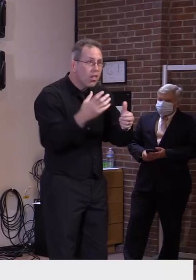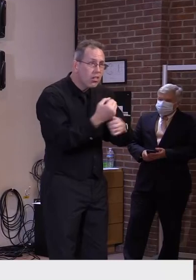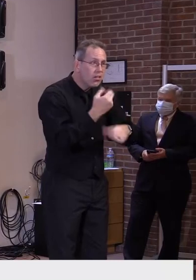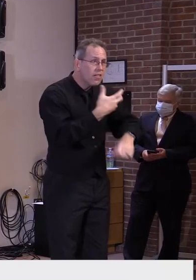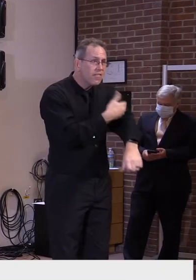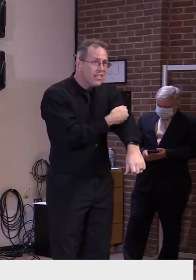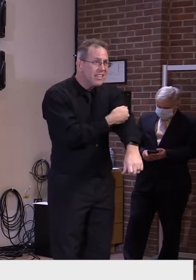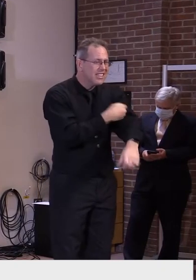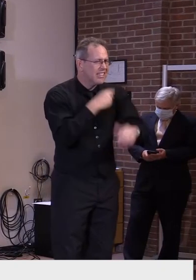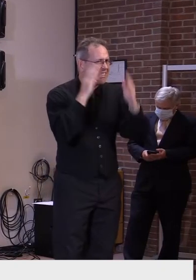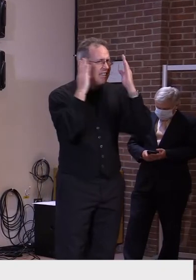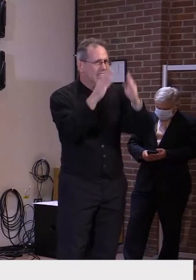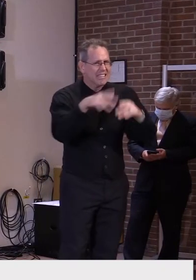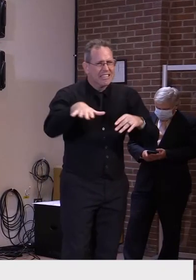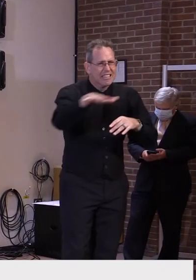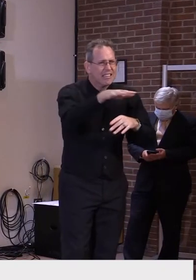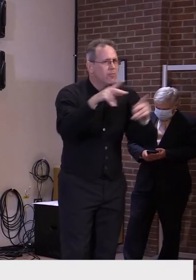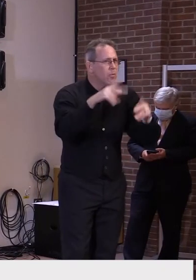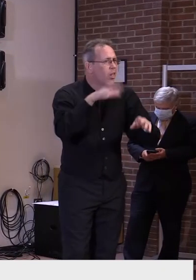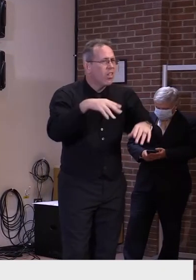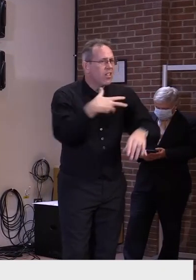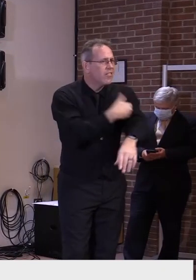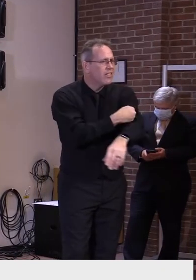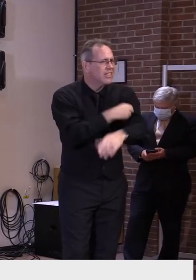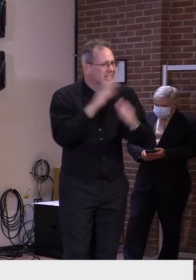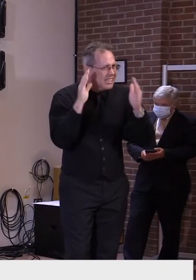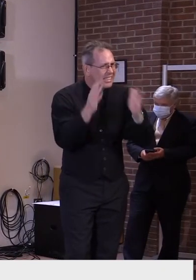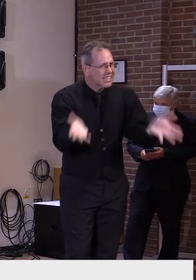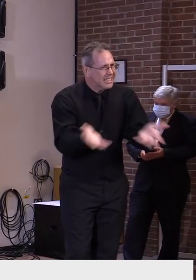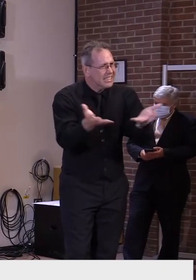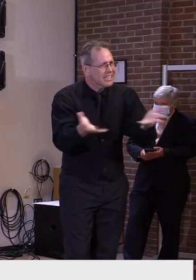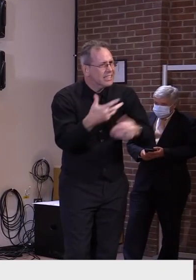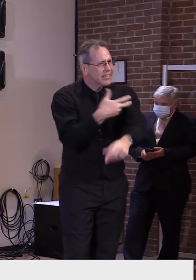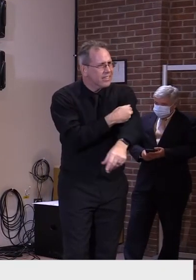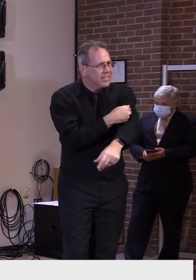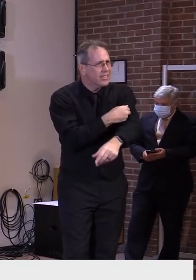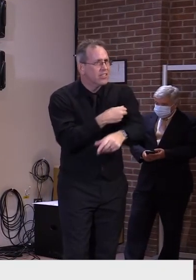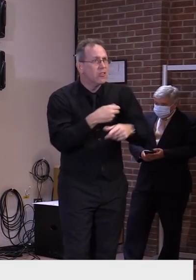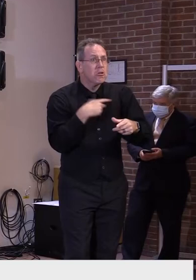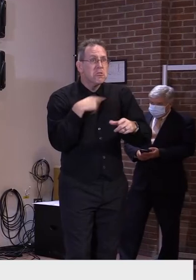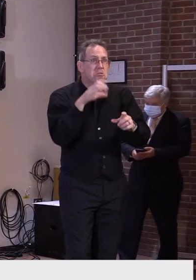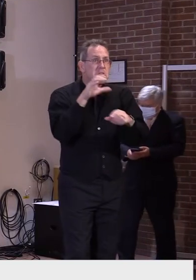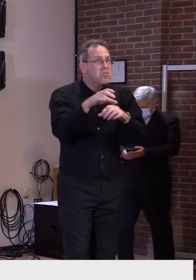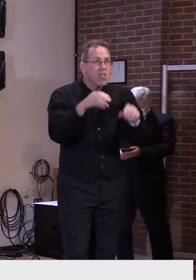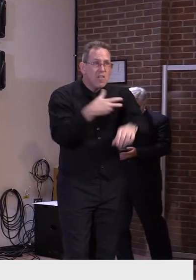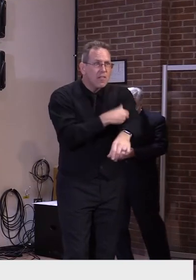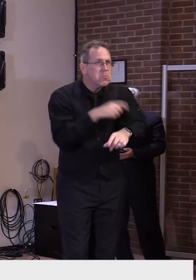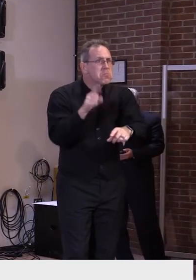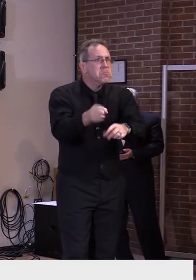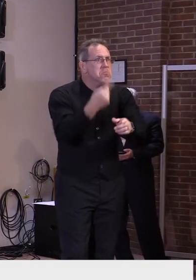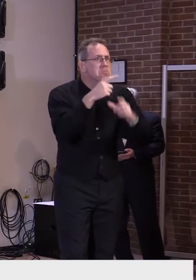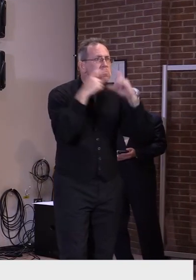I think mask mandates hurt that effort. Again, we're not an outlier here in this state.